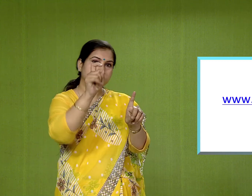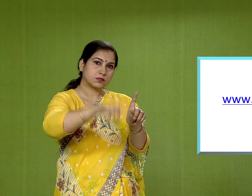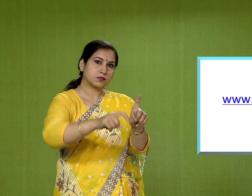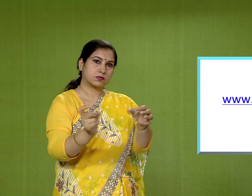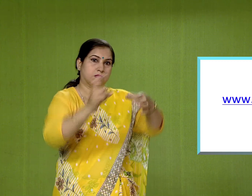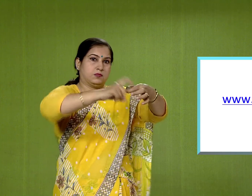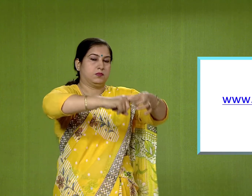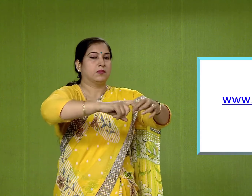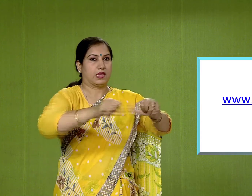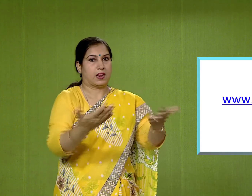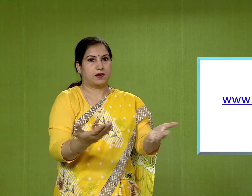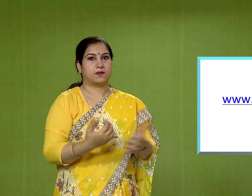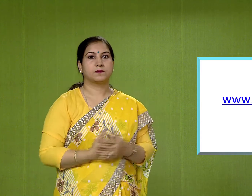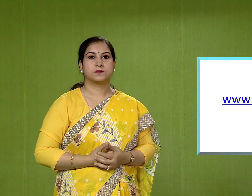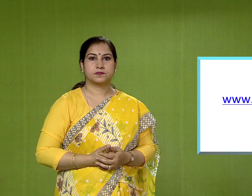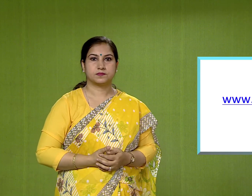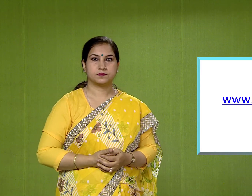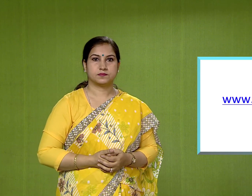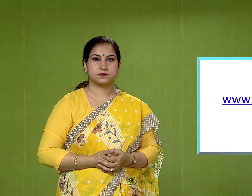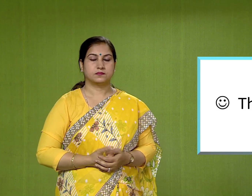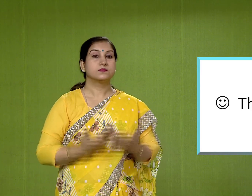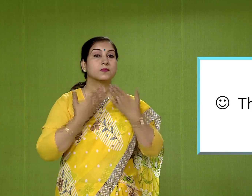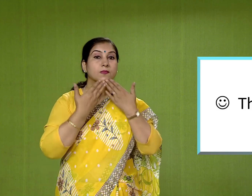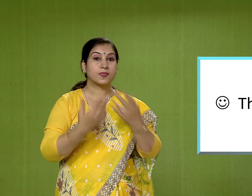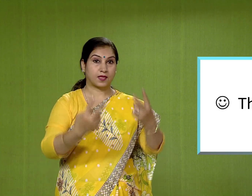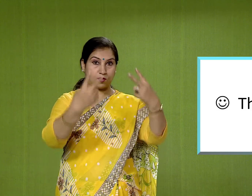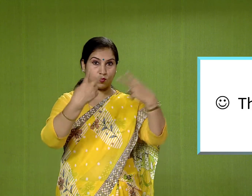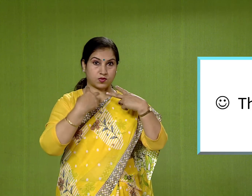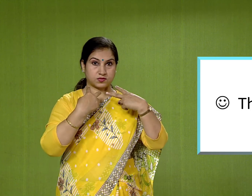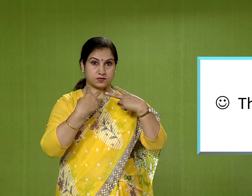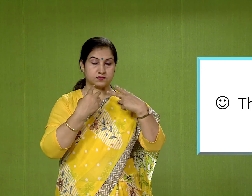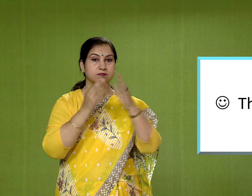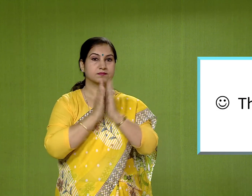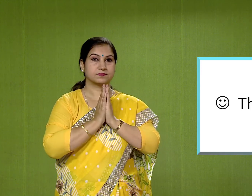NIOS YouTube channel. Thank you for watching. Namaskar.